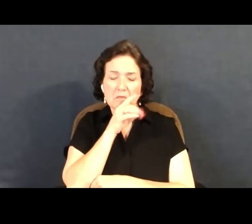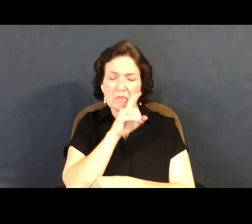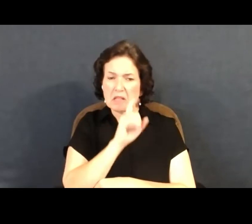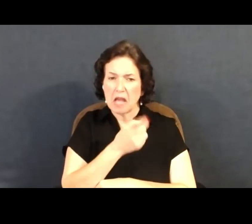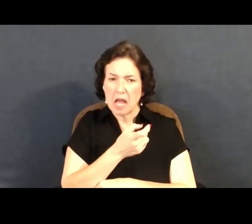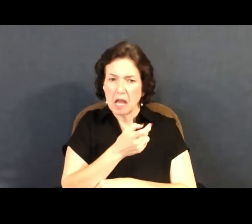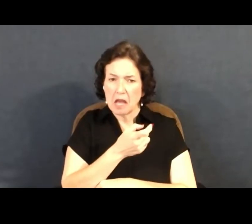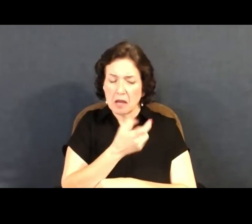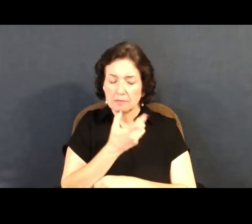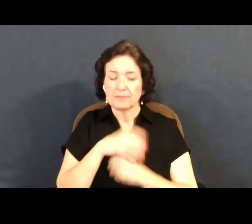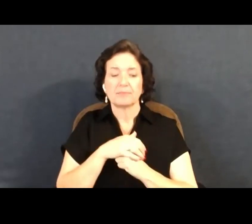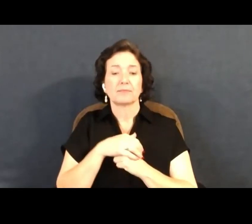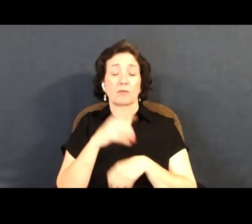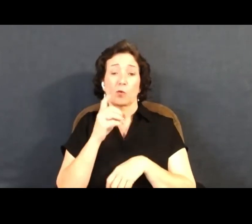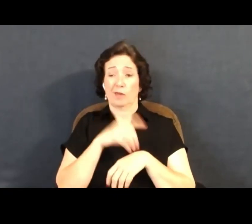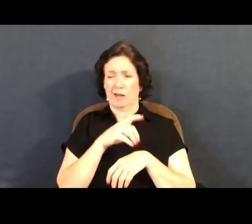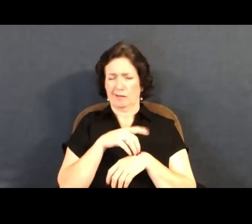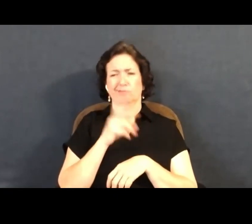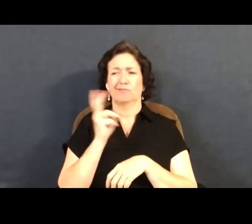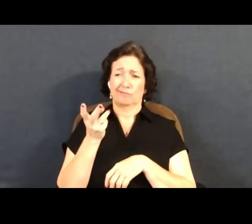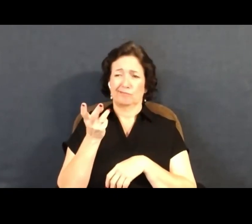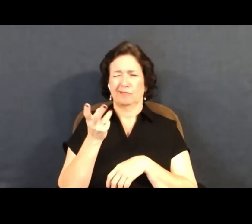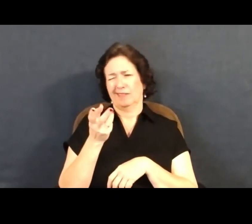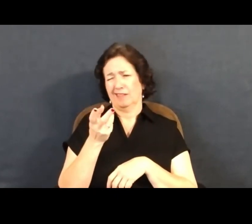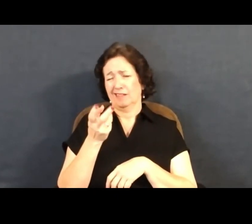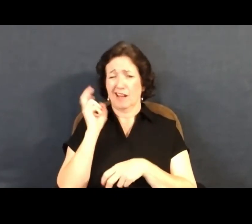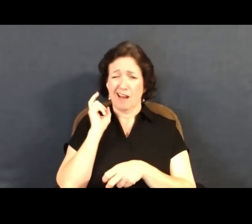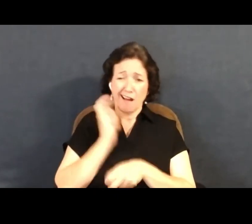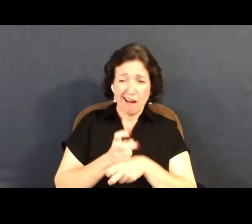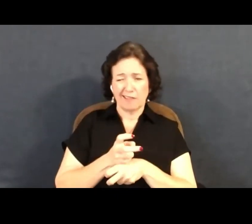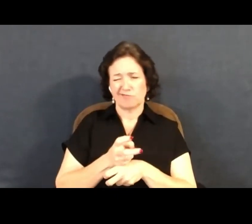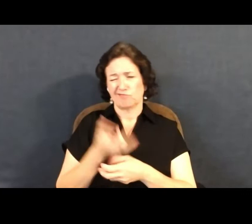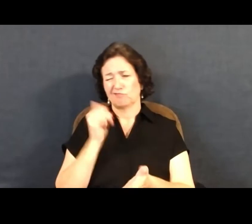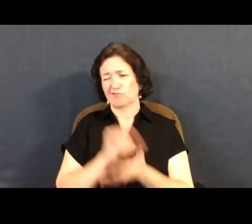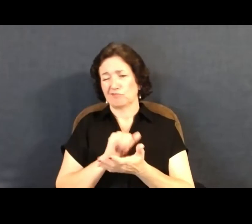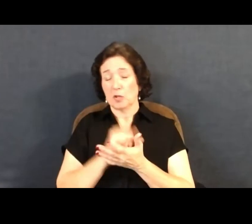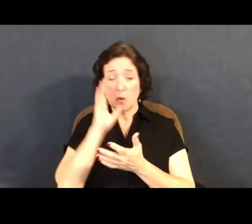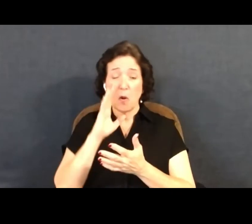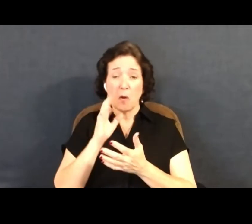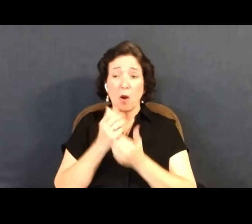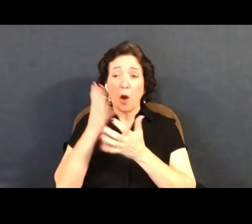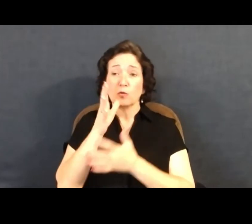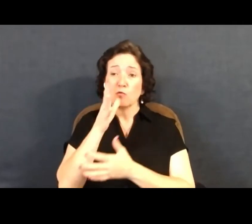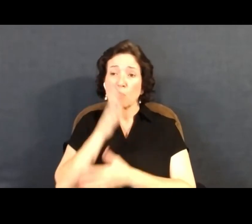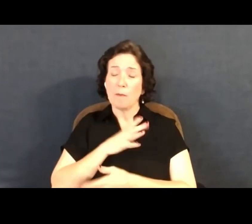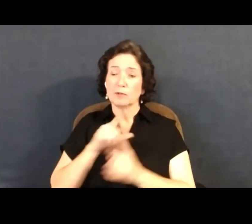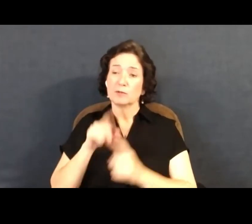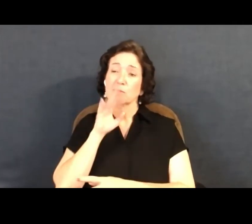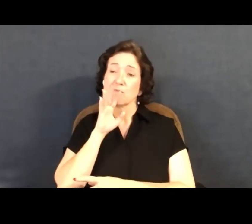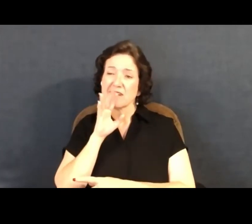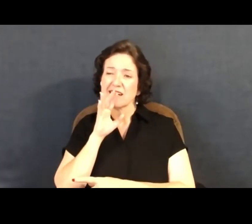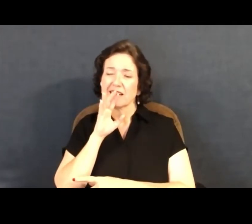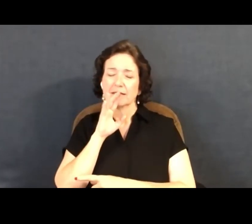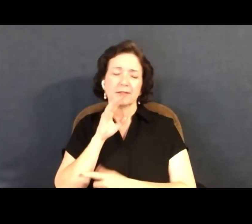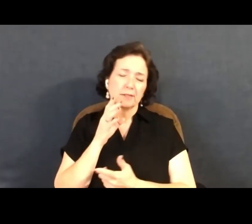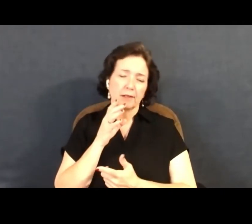Well, thought Darius, how hard can it be to make a woman speak? He was very young